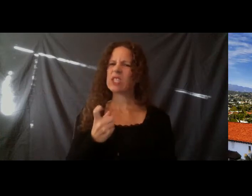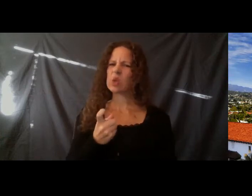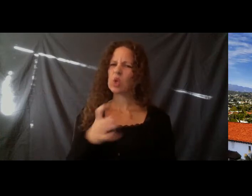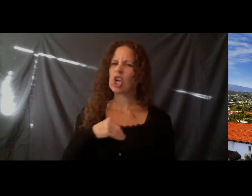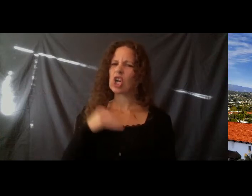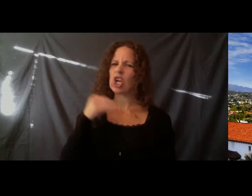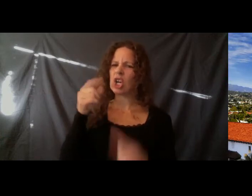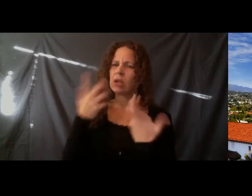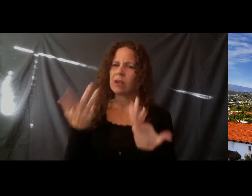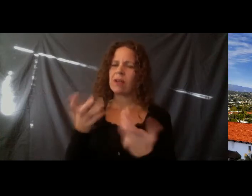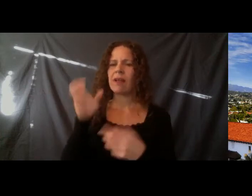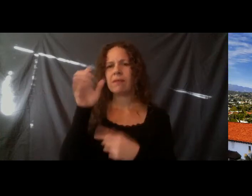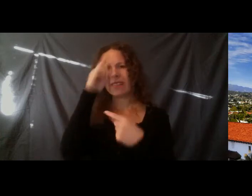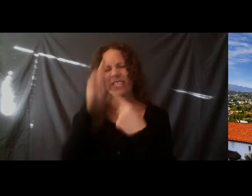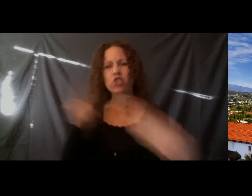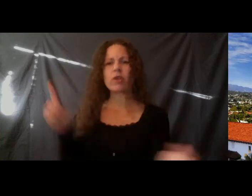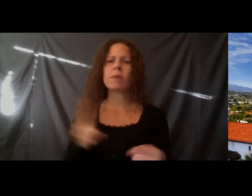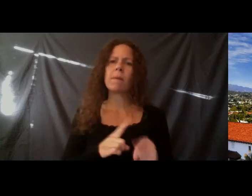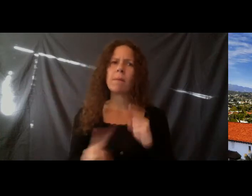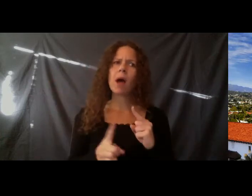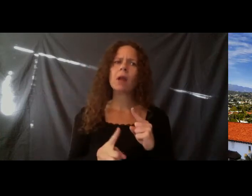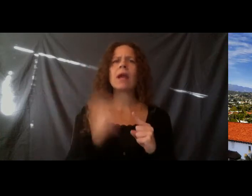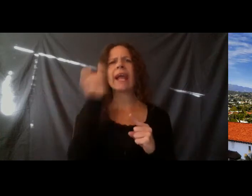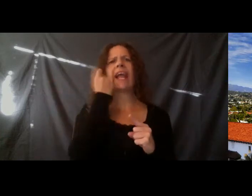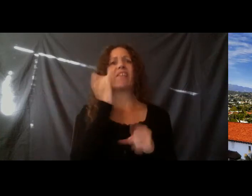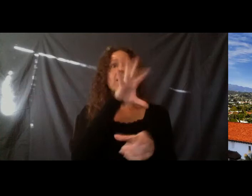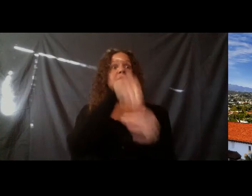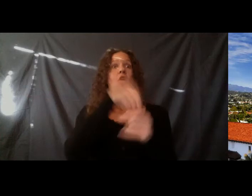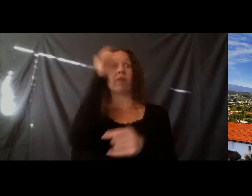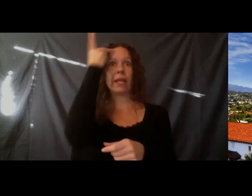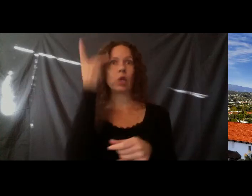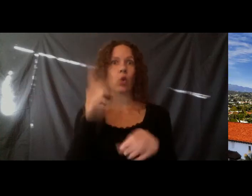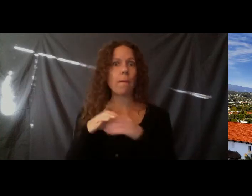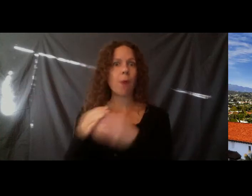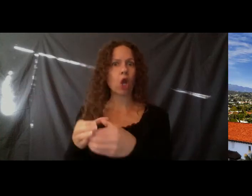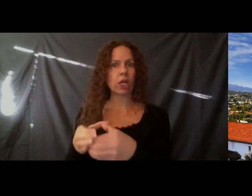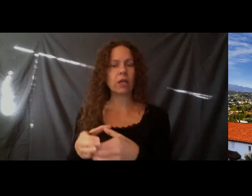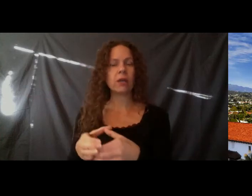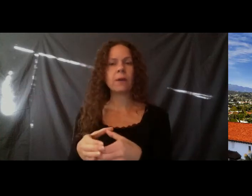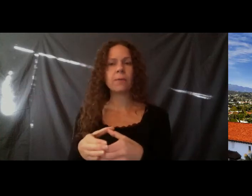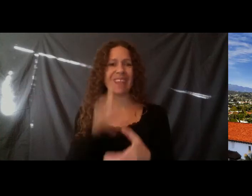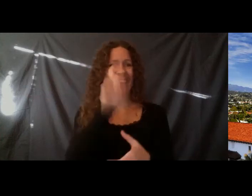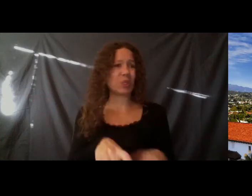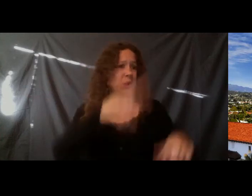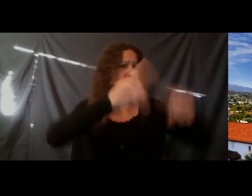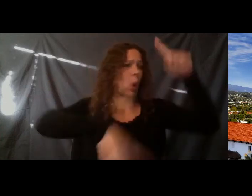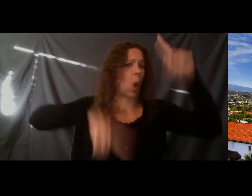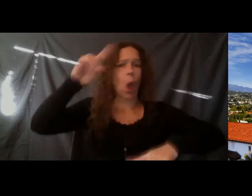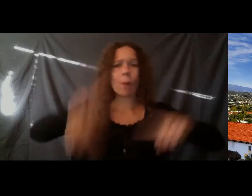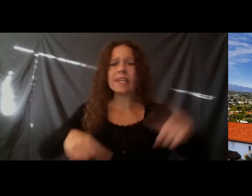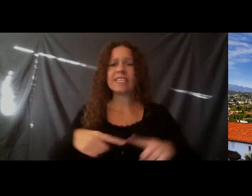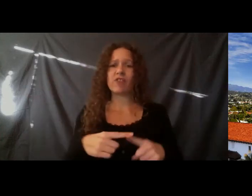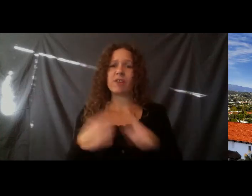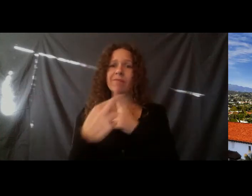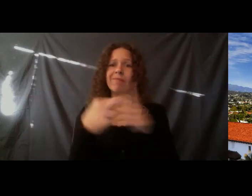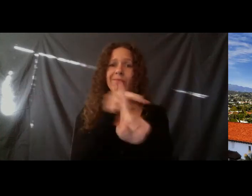part of being a political party, especially being a majority political party that needs to bring together so many different voices. And I've been